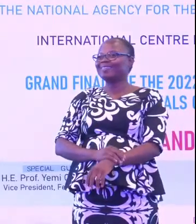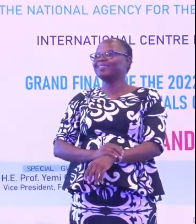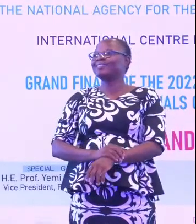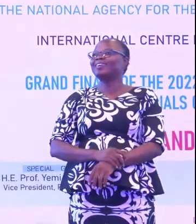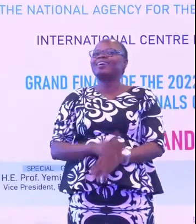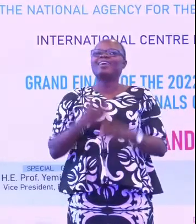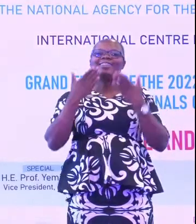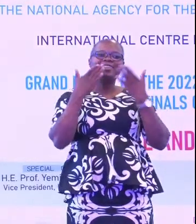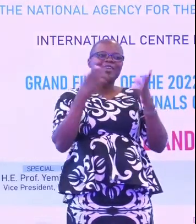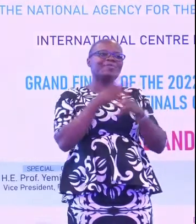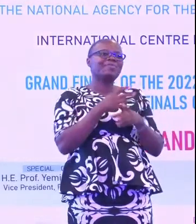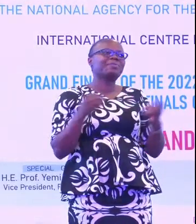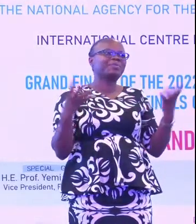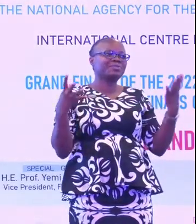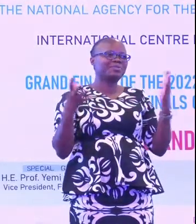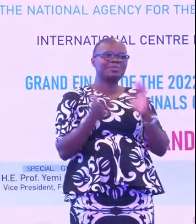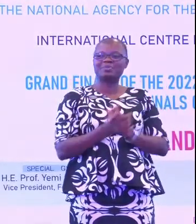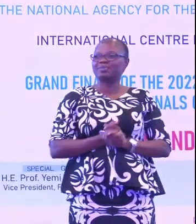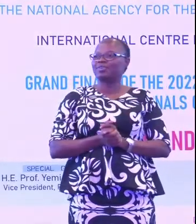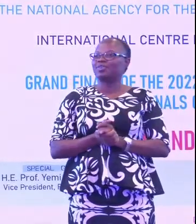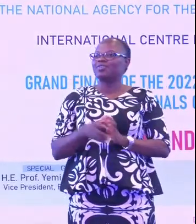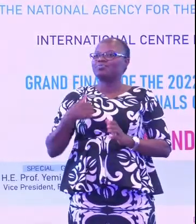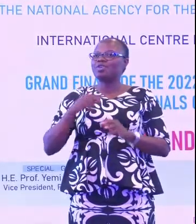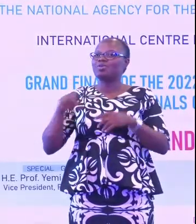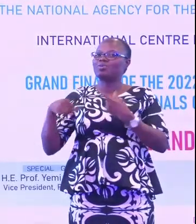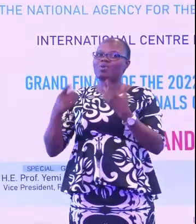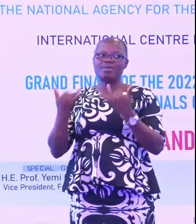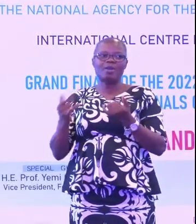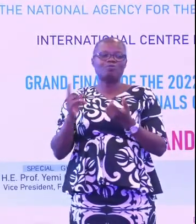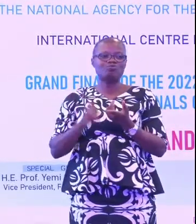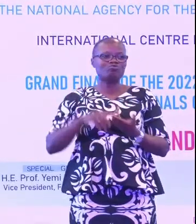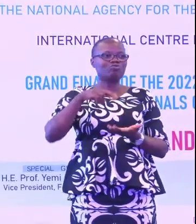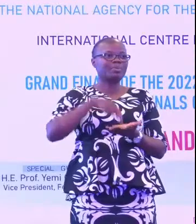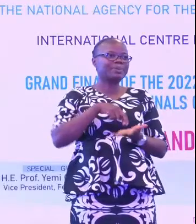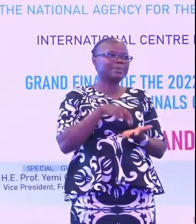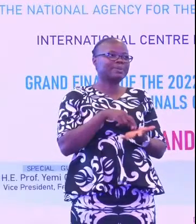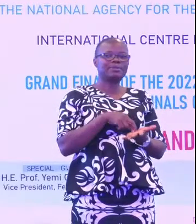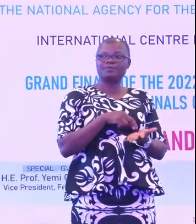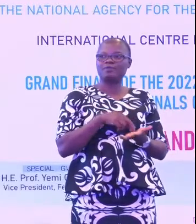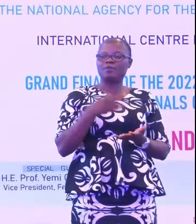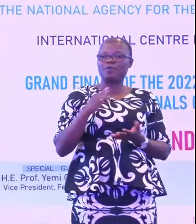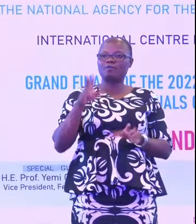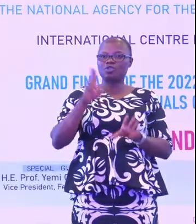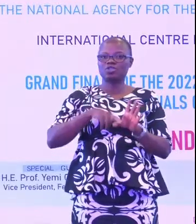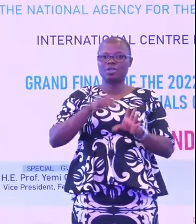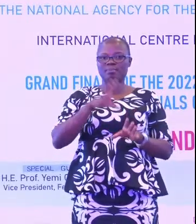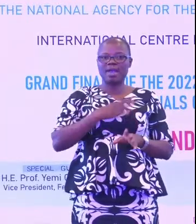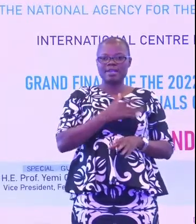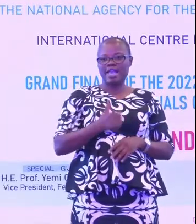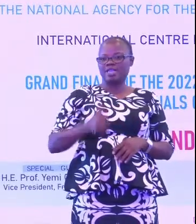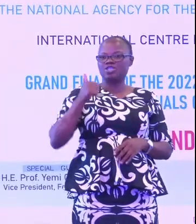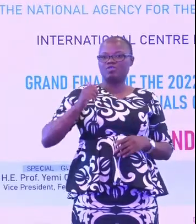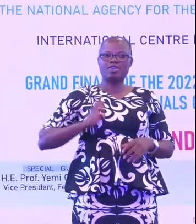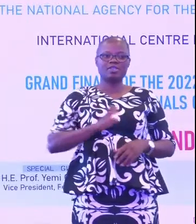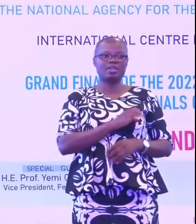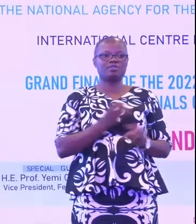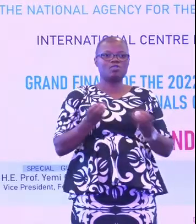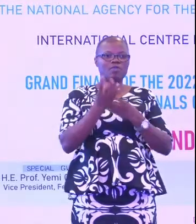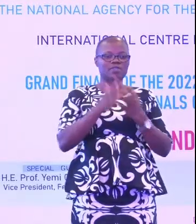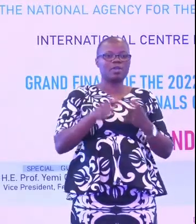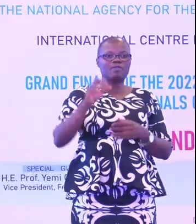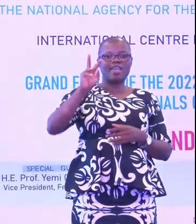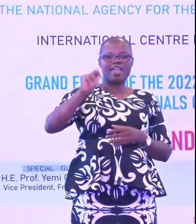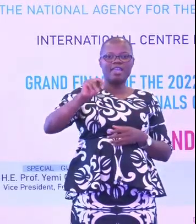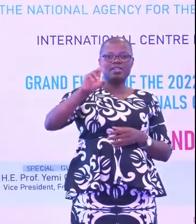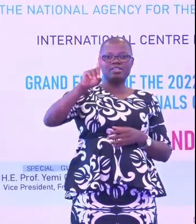Well, thank you very much. We'll go now to the representative of the chairman and chief executive officer of the